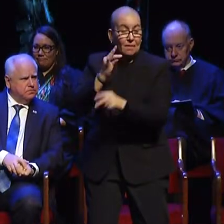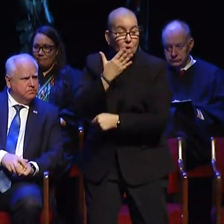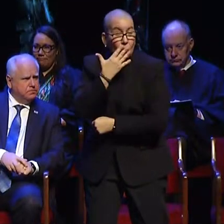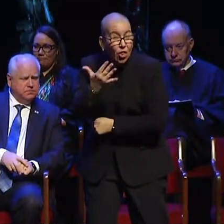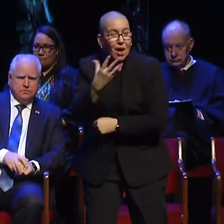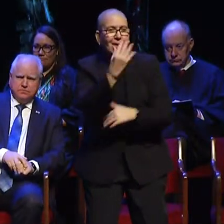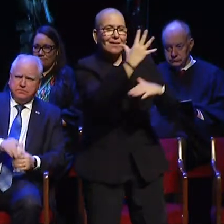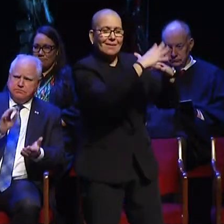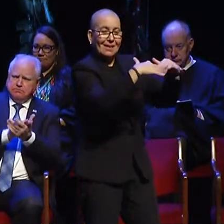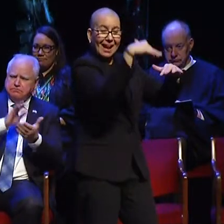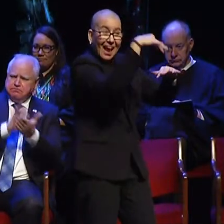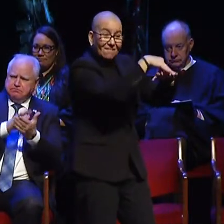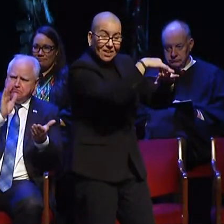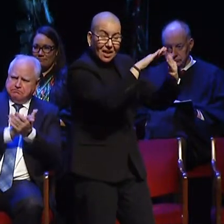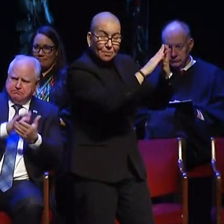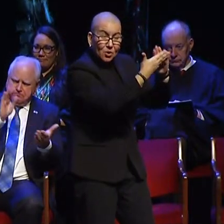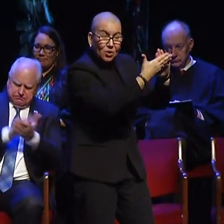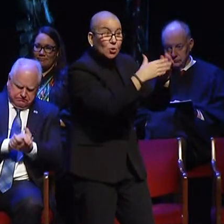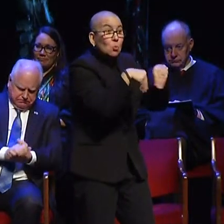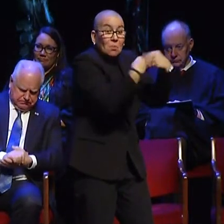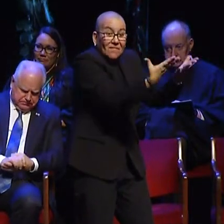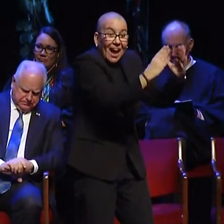time.